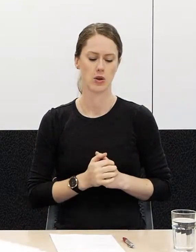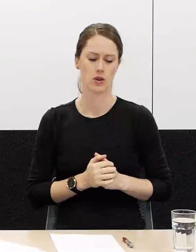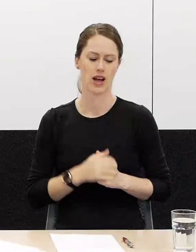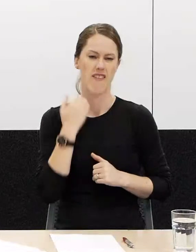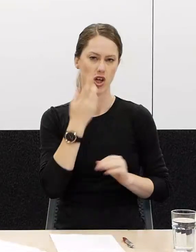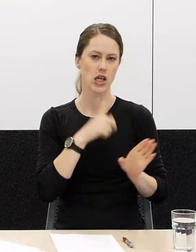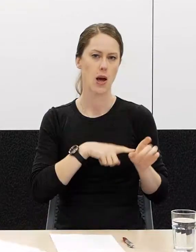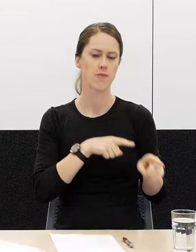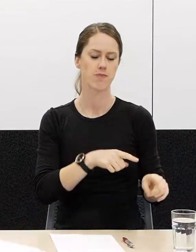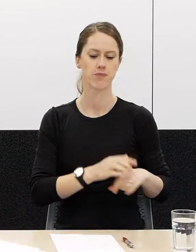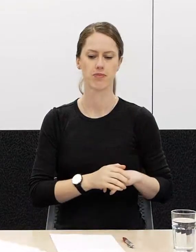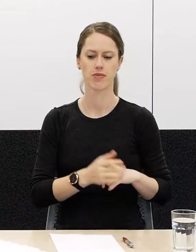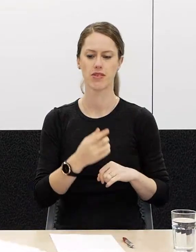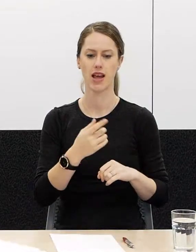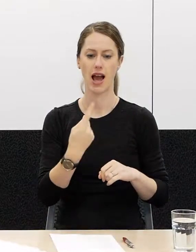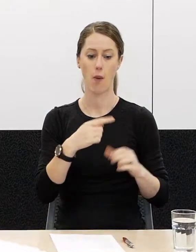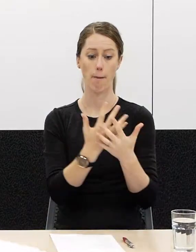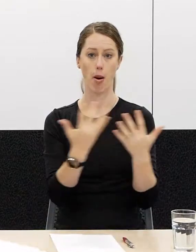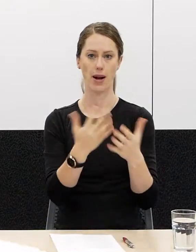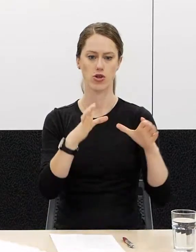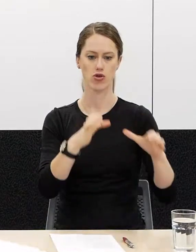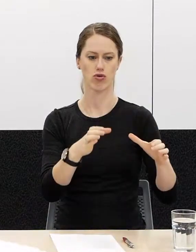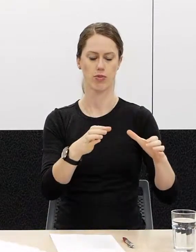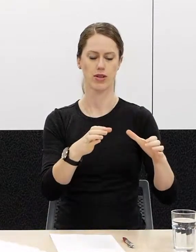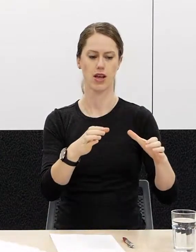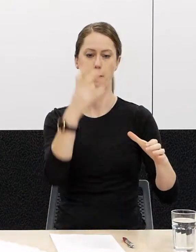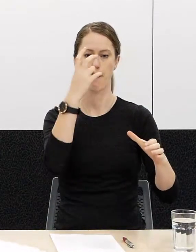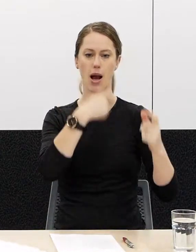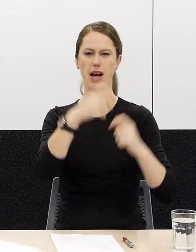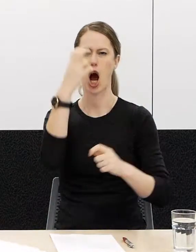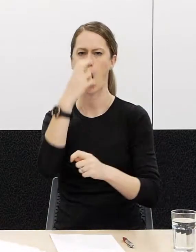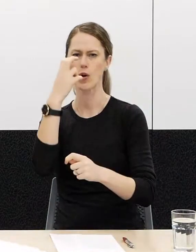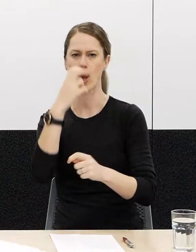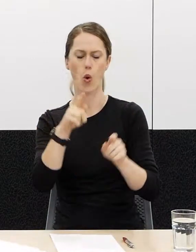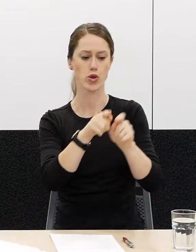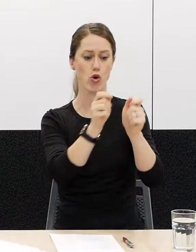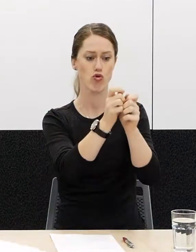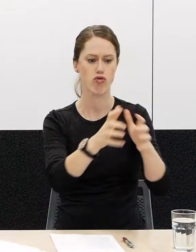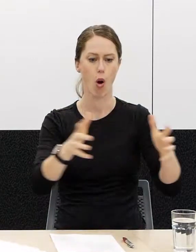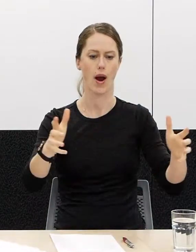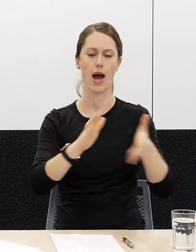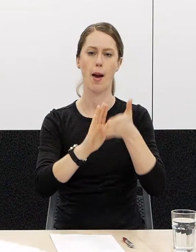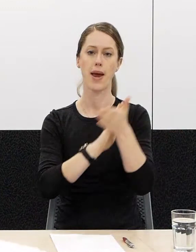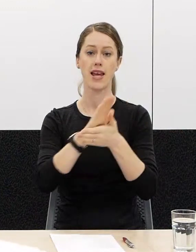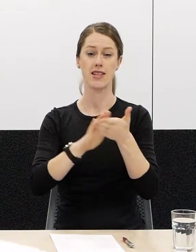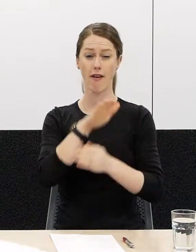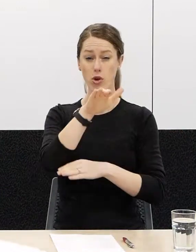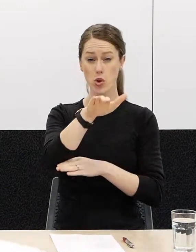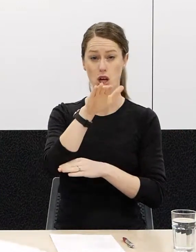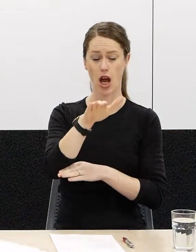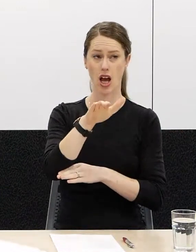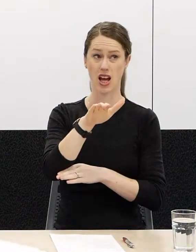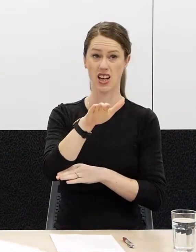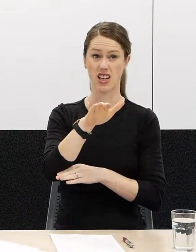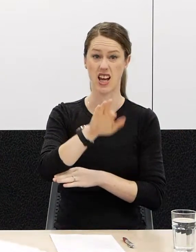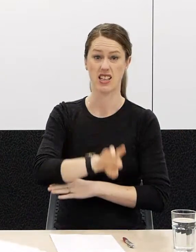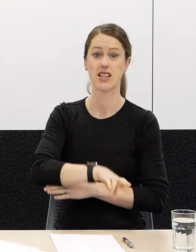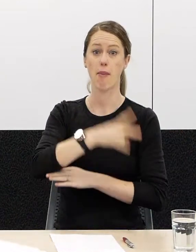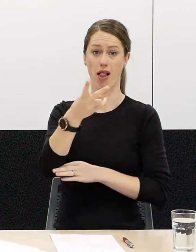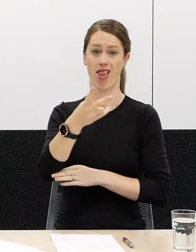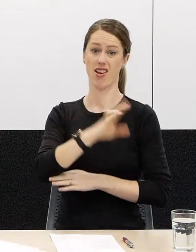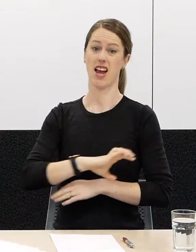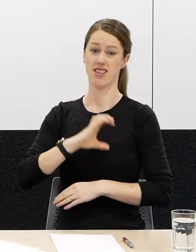Our population is ageing and growing, and that means that we are expecting to see about double the number of